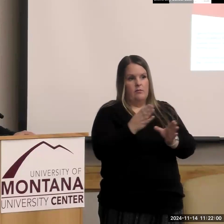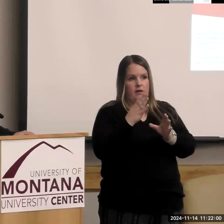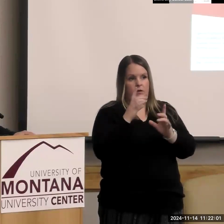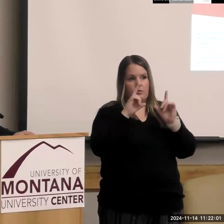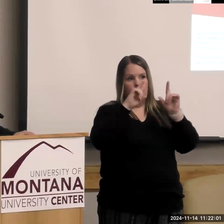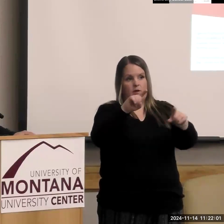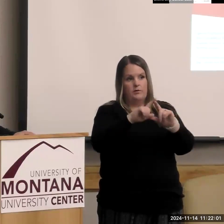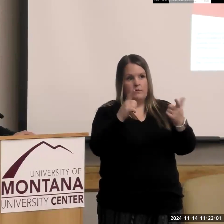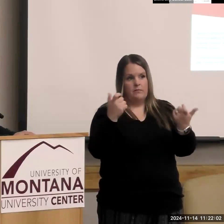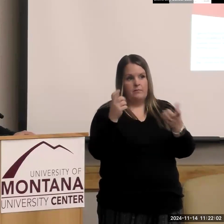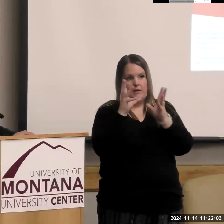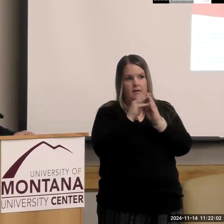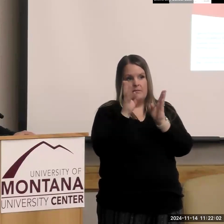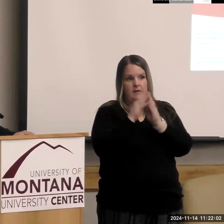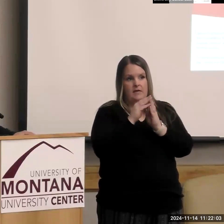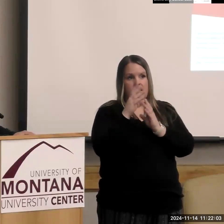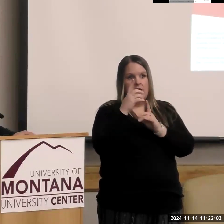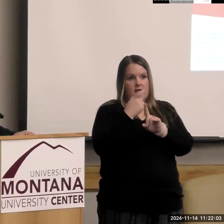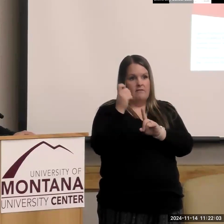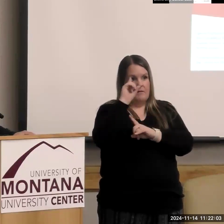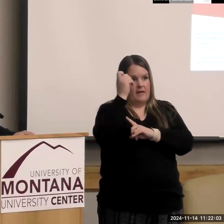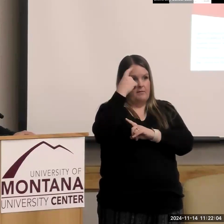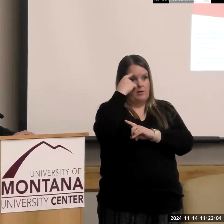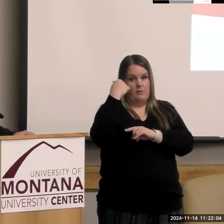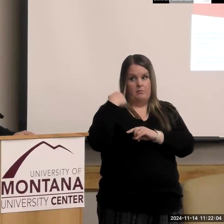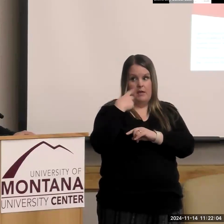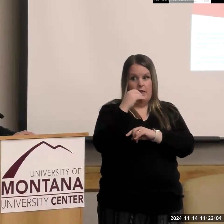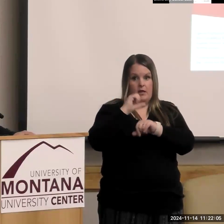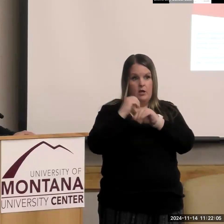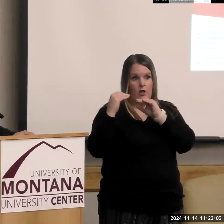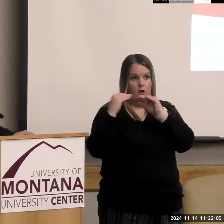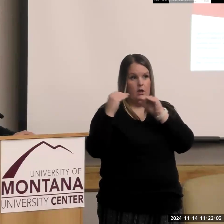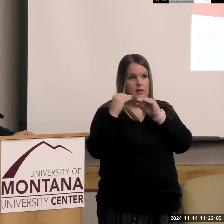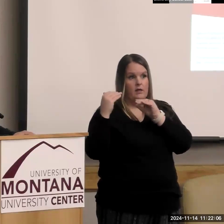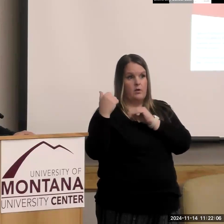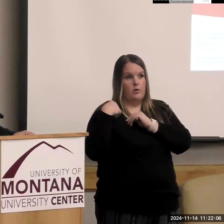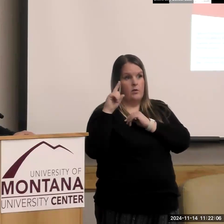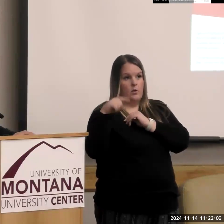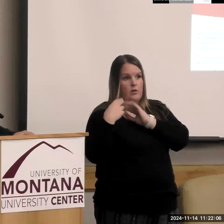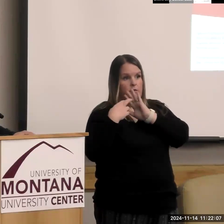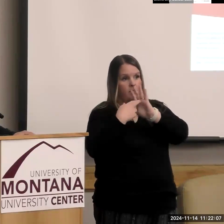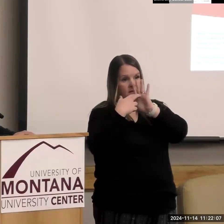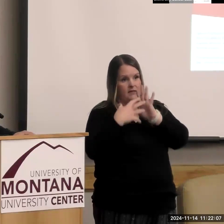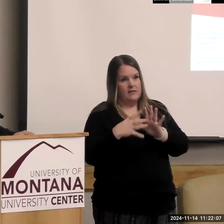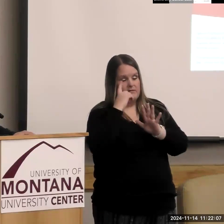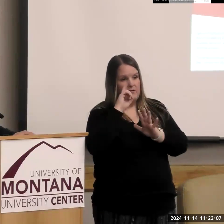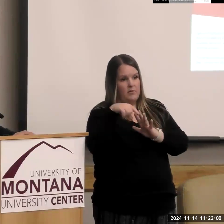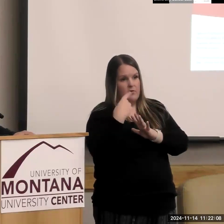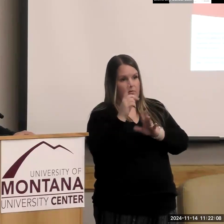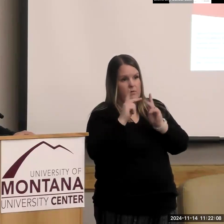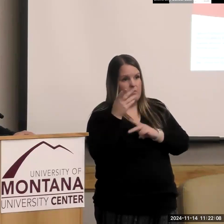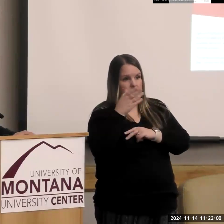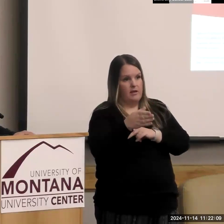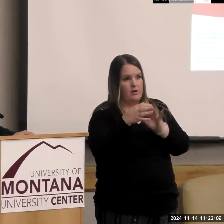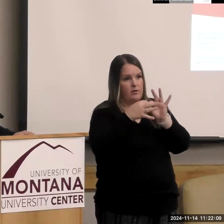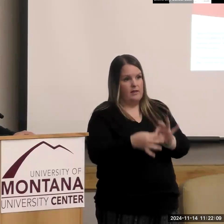one colleague and I, we were the only 2 disability representatives, and we made sure that our voice was very, very loud at every point of that meeting. And